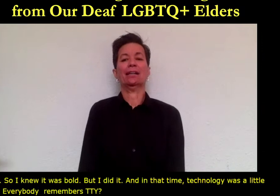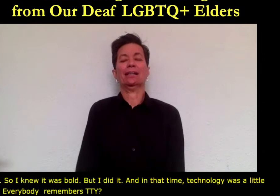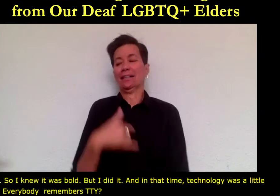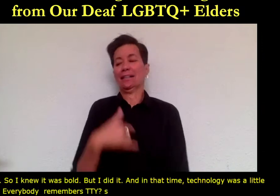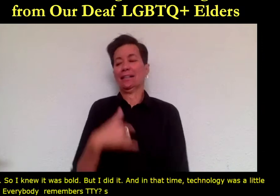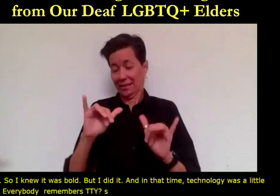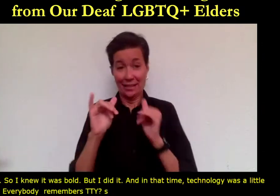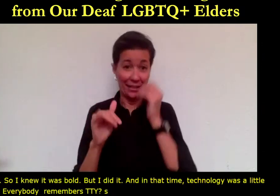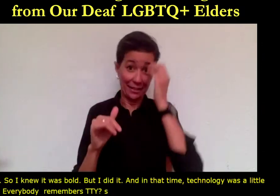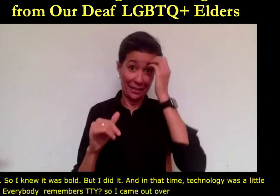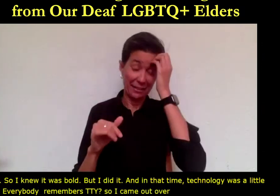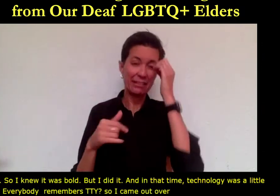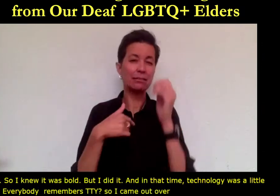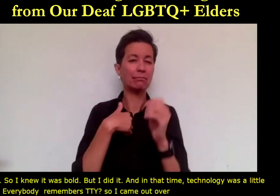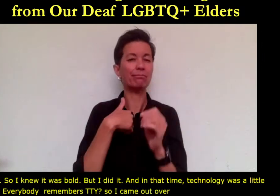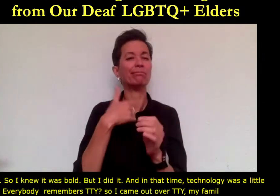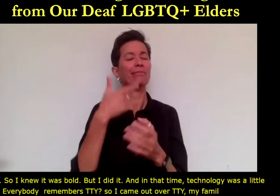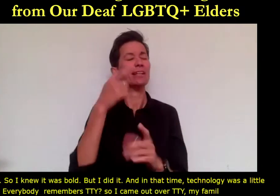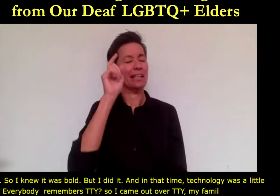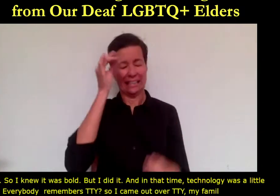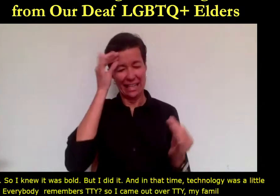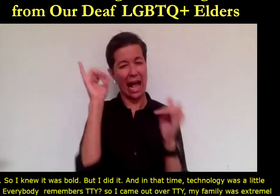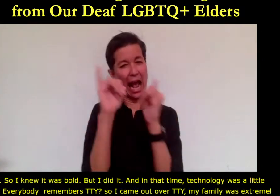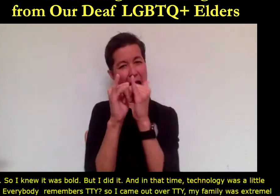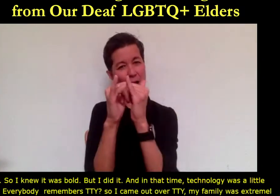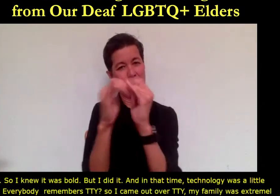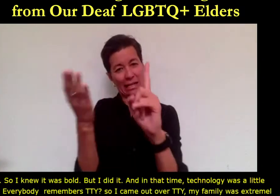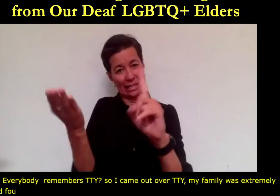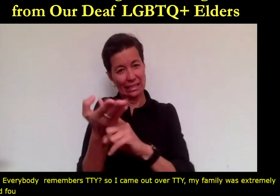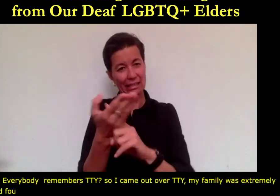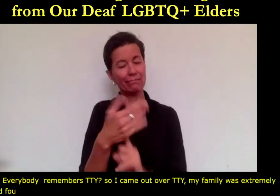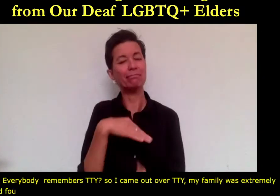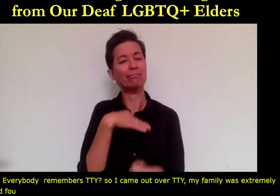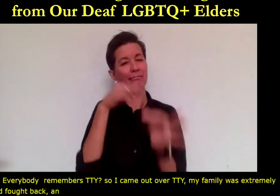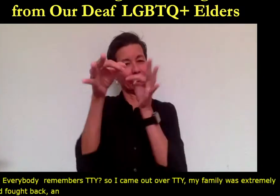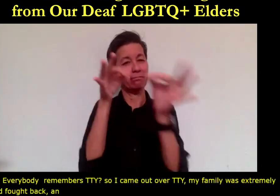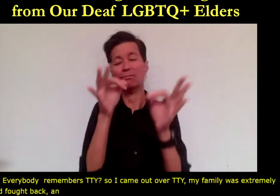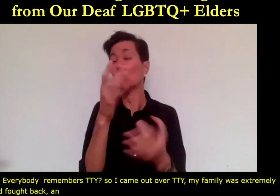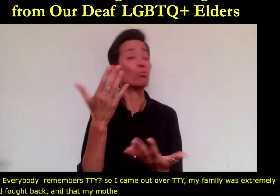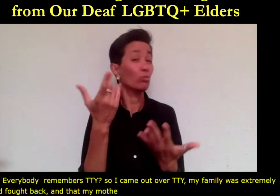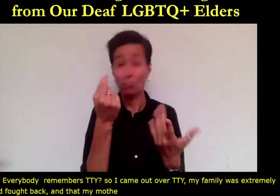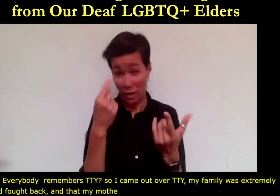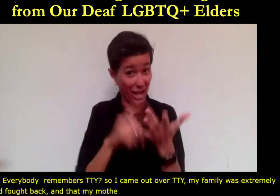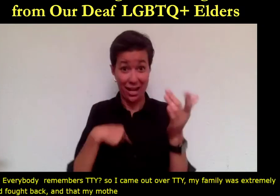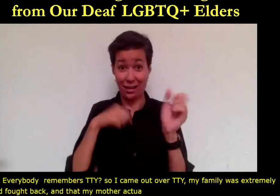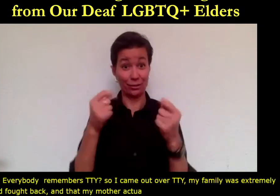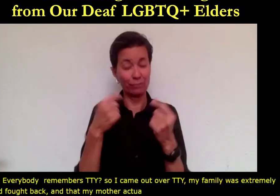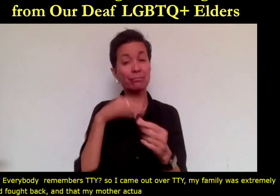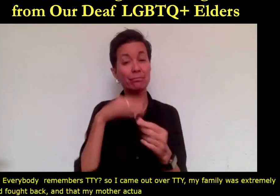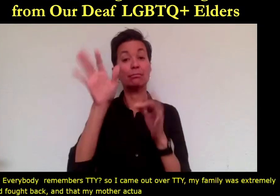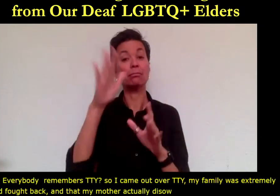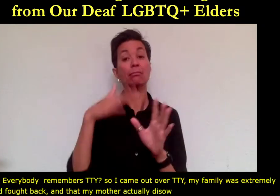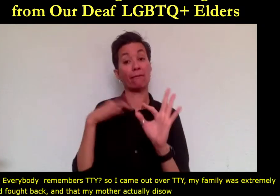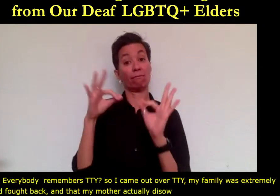i didn't know how i was going to convince her what i was going to say to her